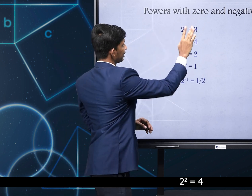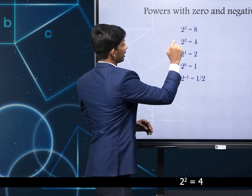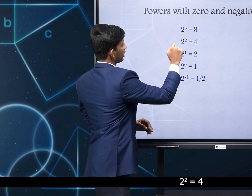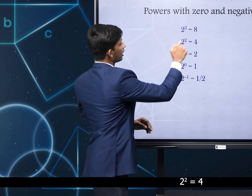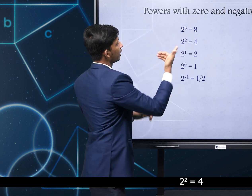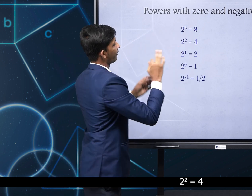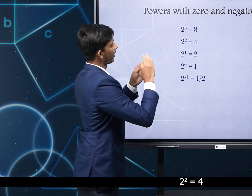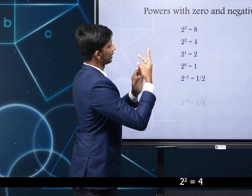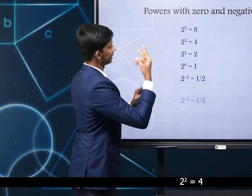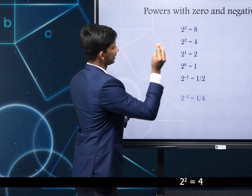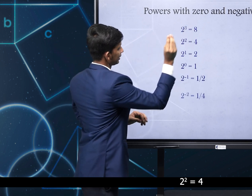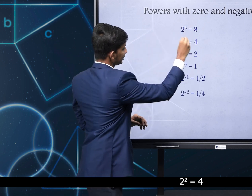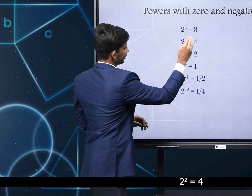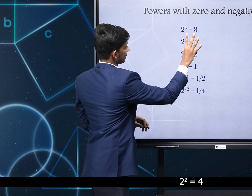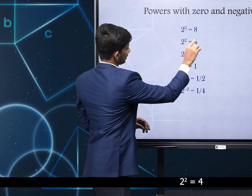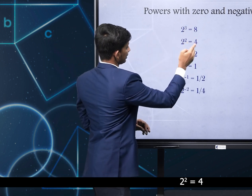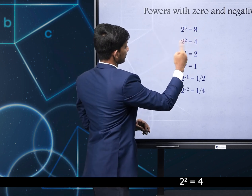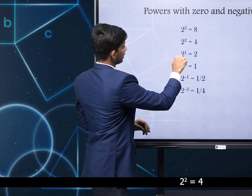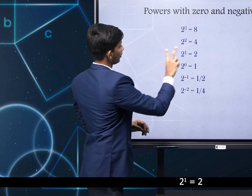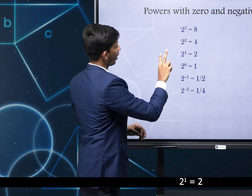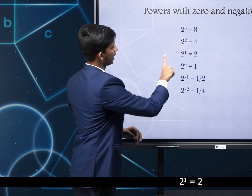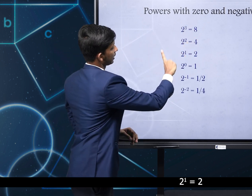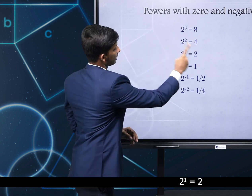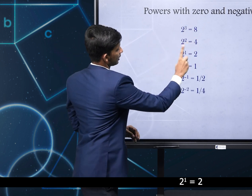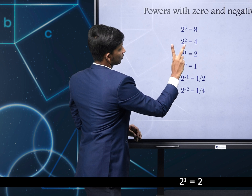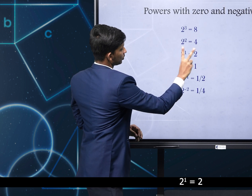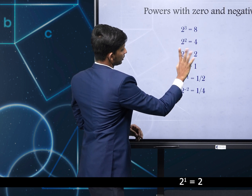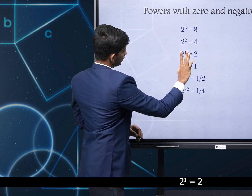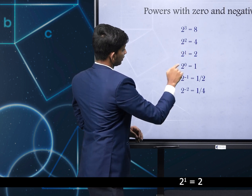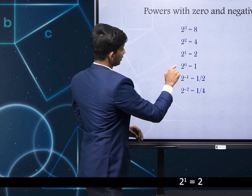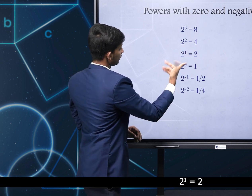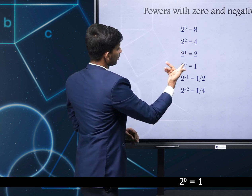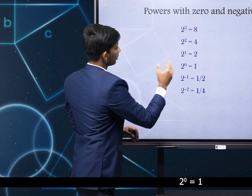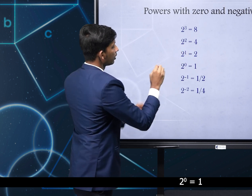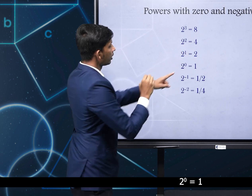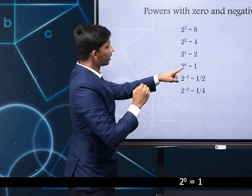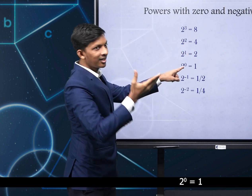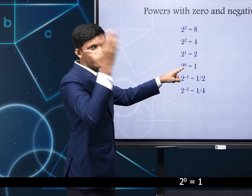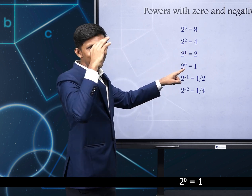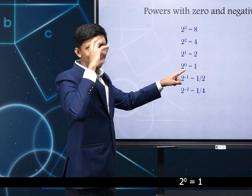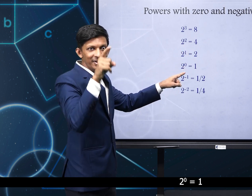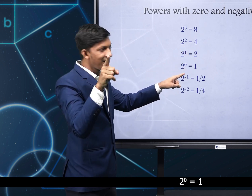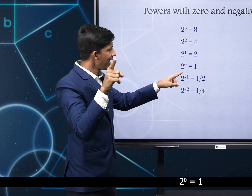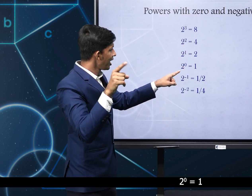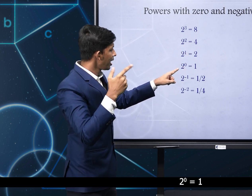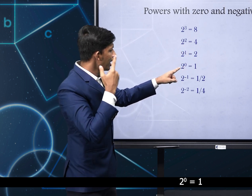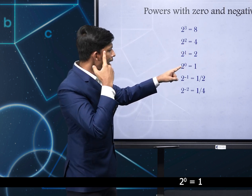2 is equal to 4, 2 to the power of 1 is equal to 2, 2 to the power of 0 is equal to 1,